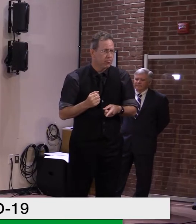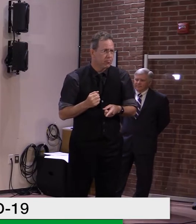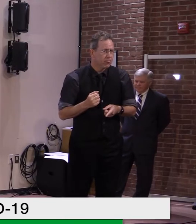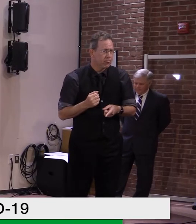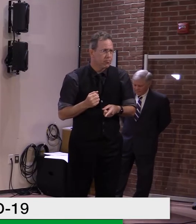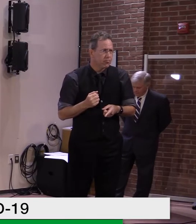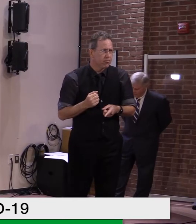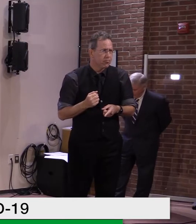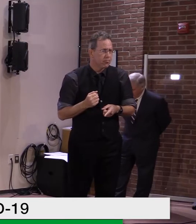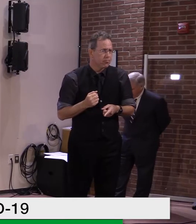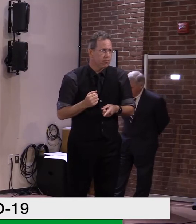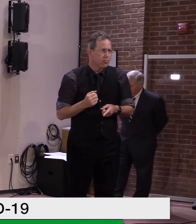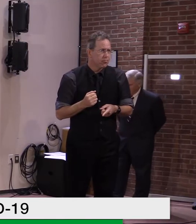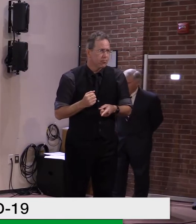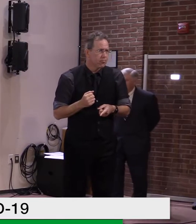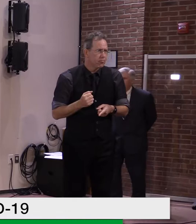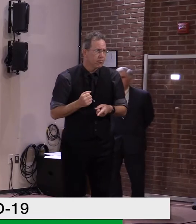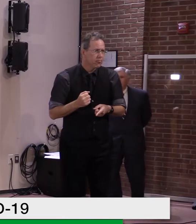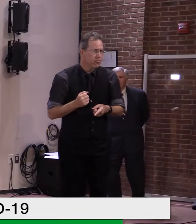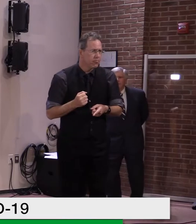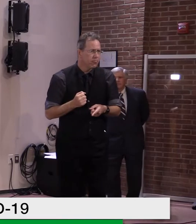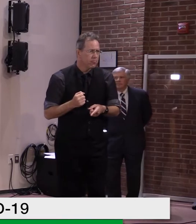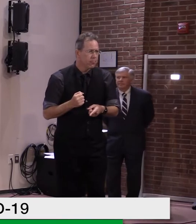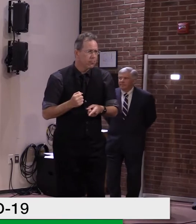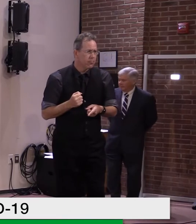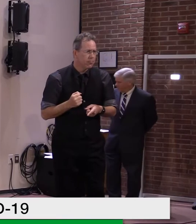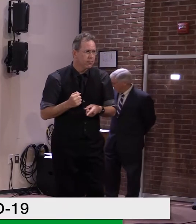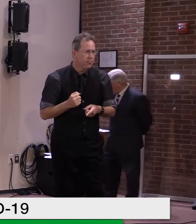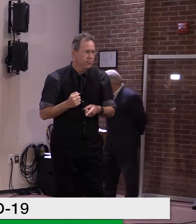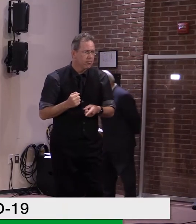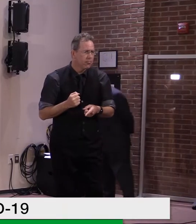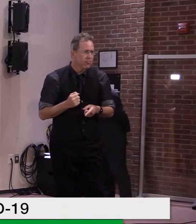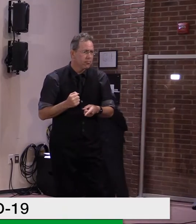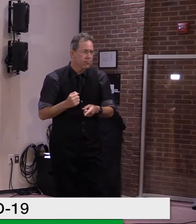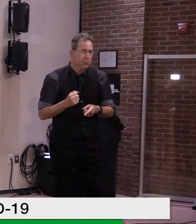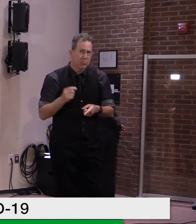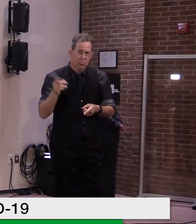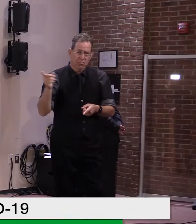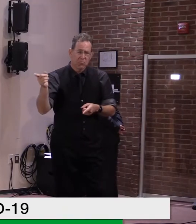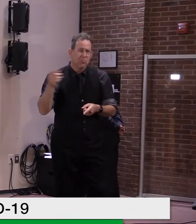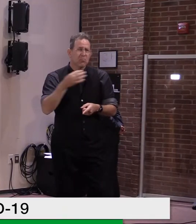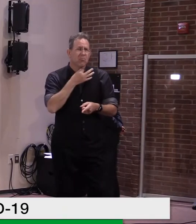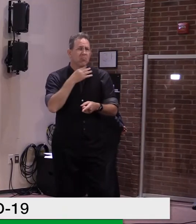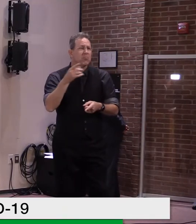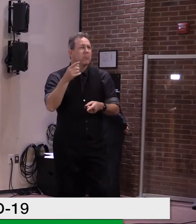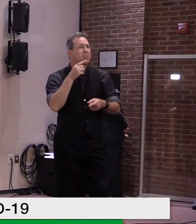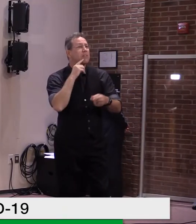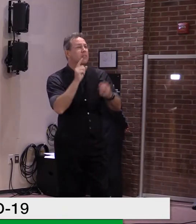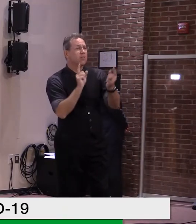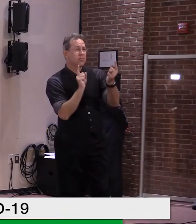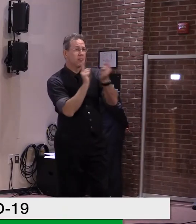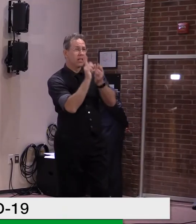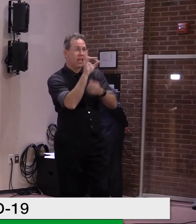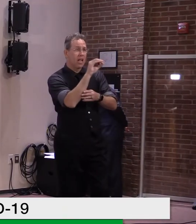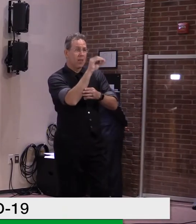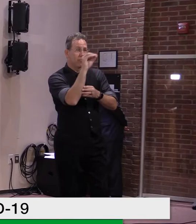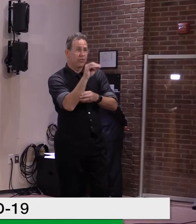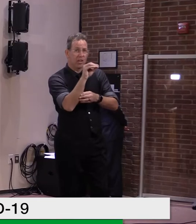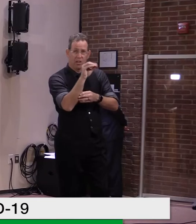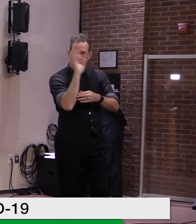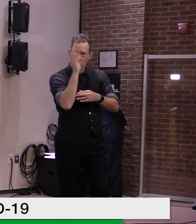that 80% is hit? Is it coming, you know, on the day when you would normally renew the state of emergency? Are there any more specifics about